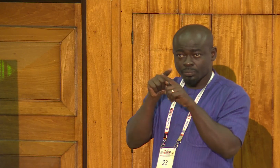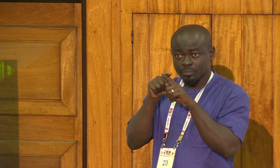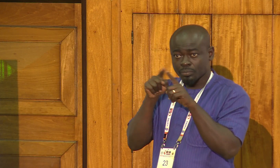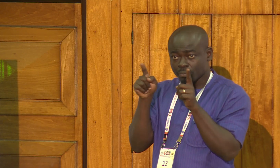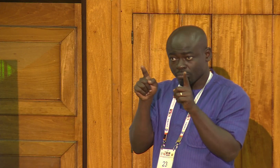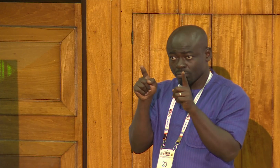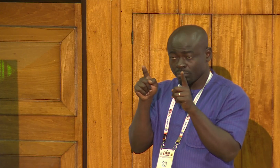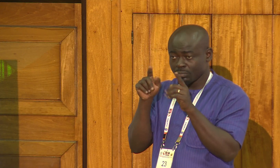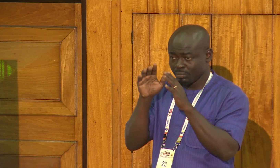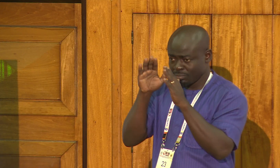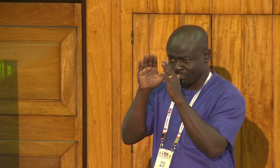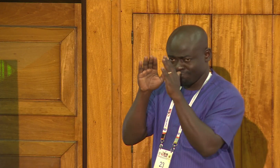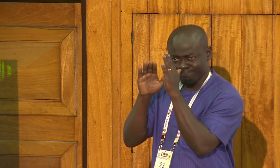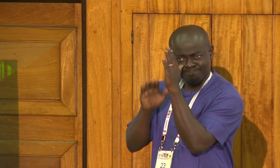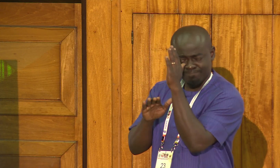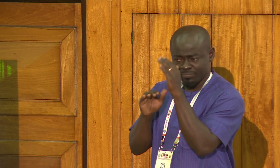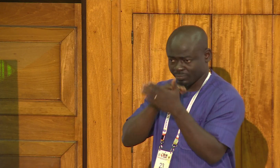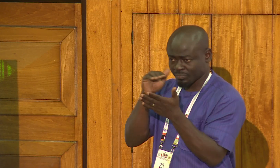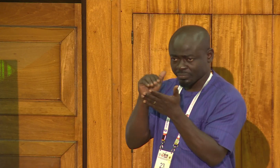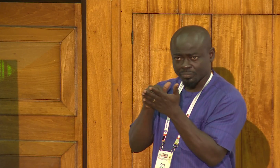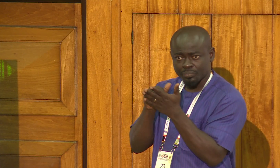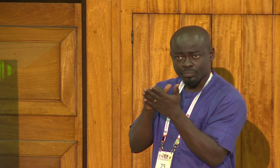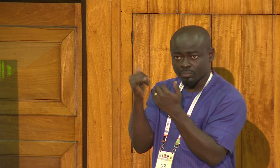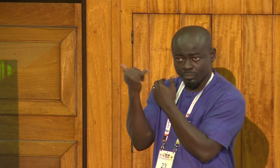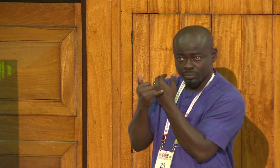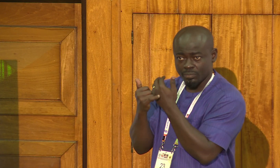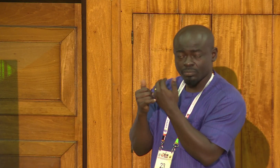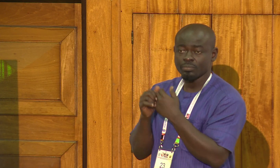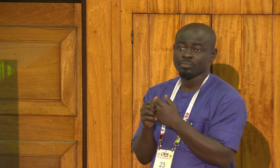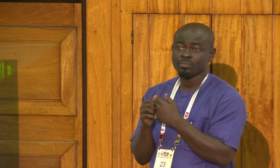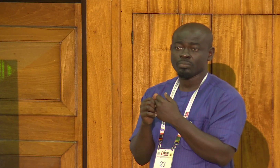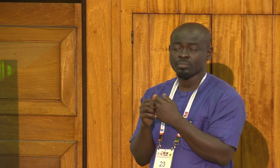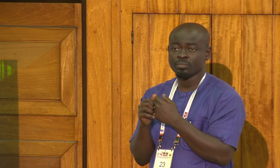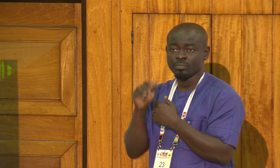low and middle income country, and the BRICS countries